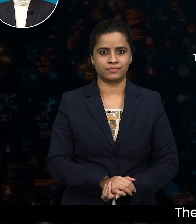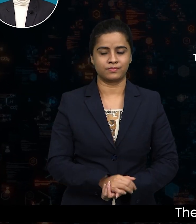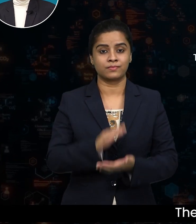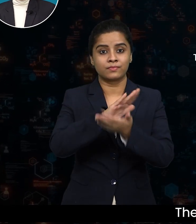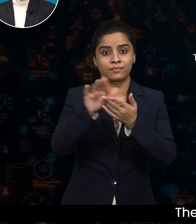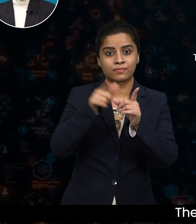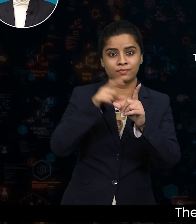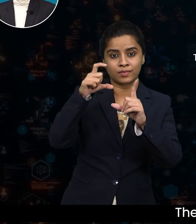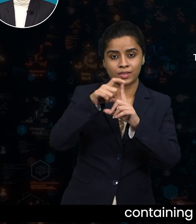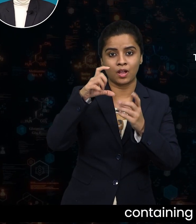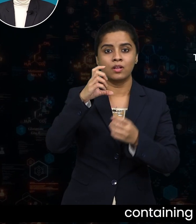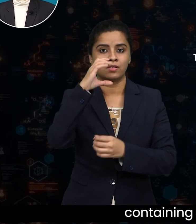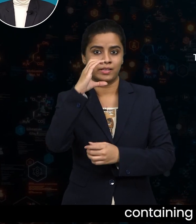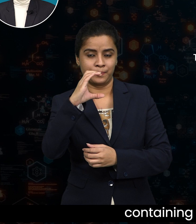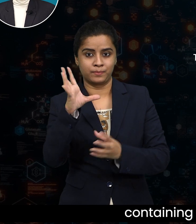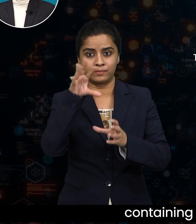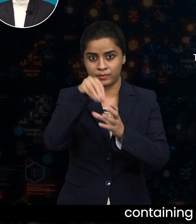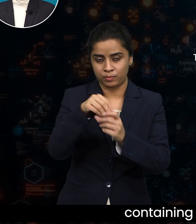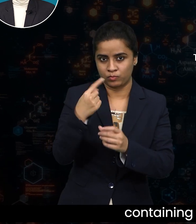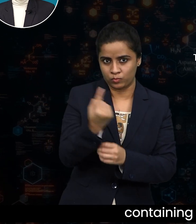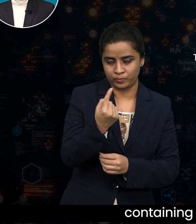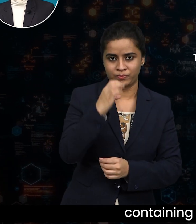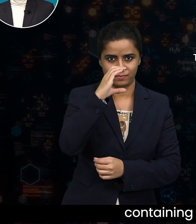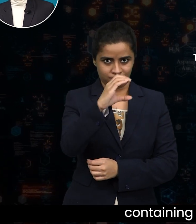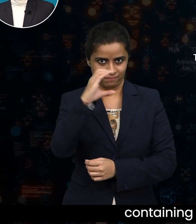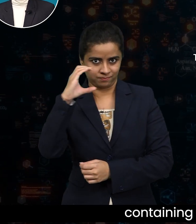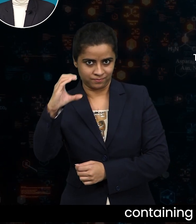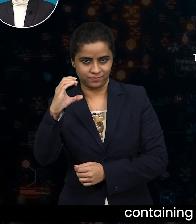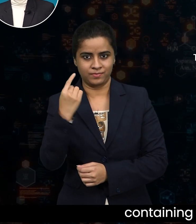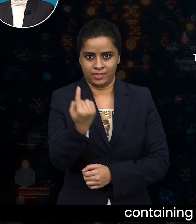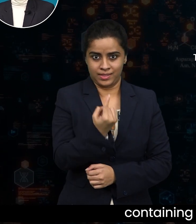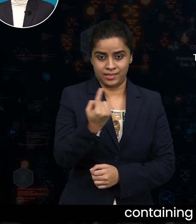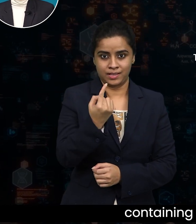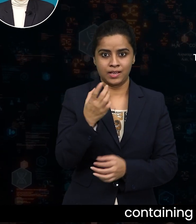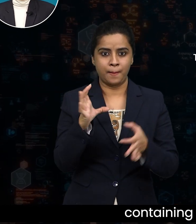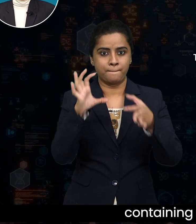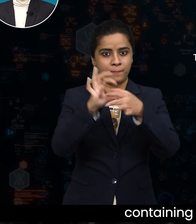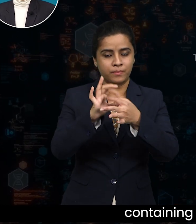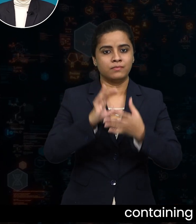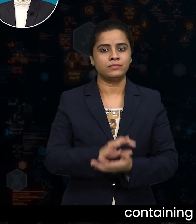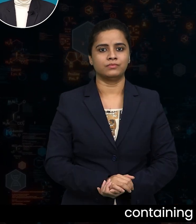The hydrocarbons containing only carbon-carbon single bonds.